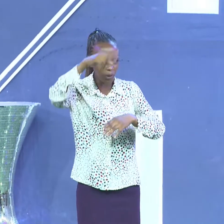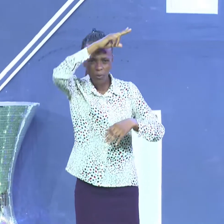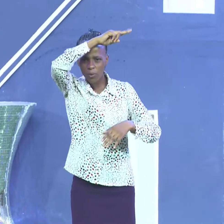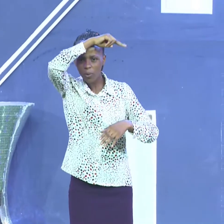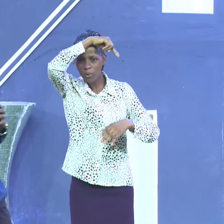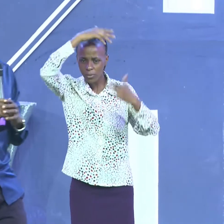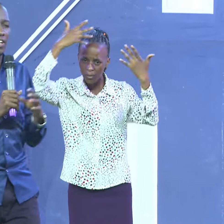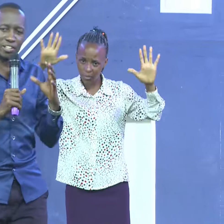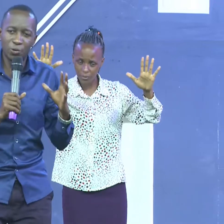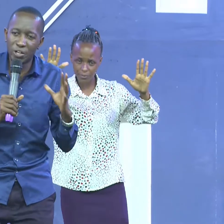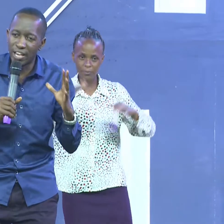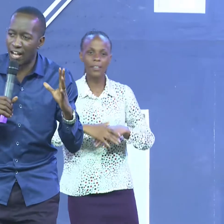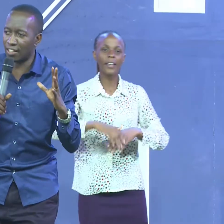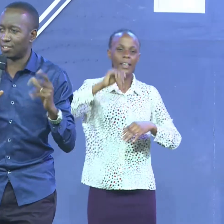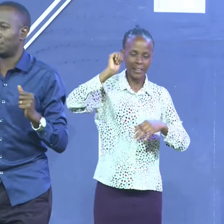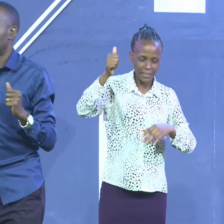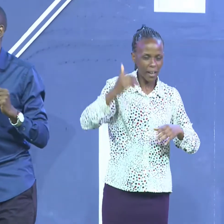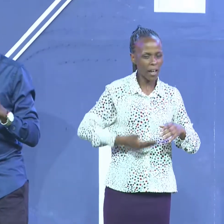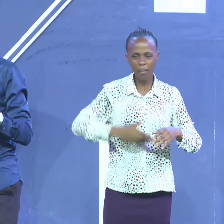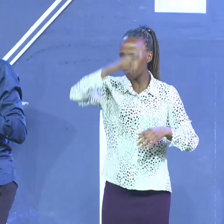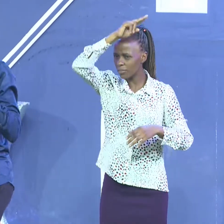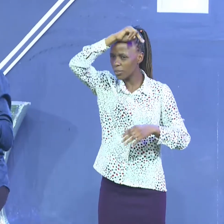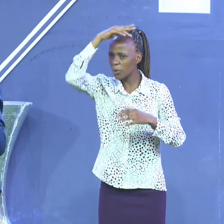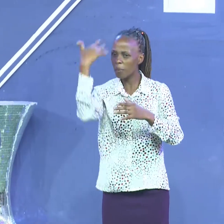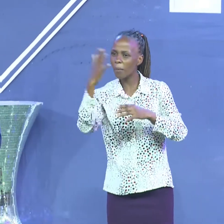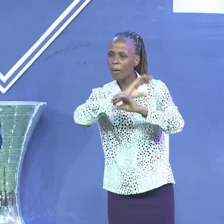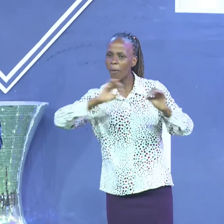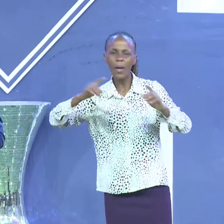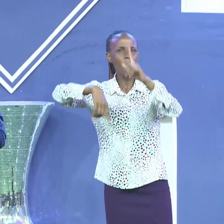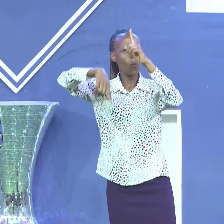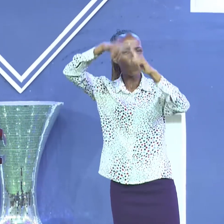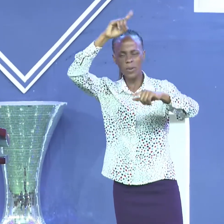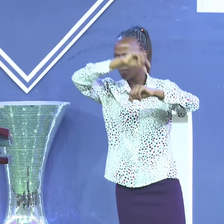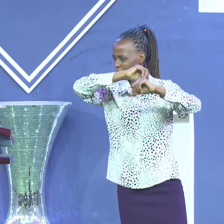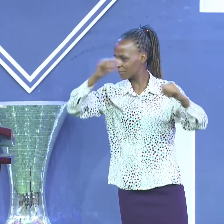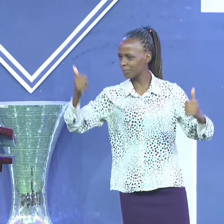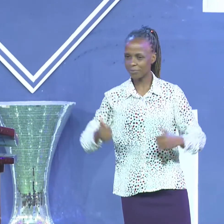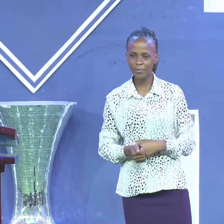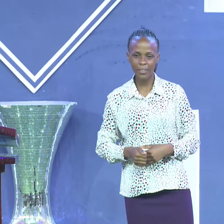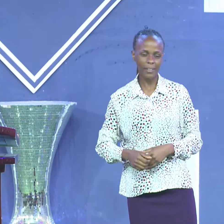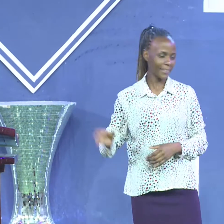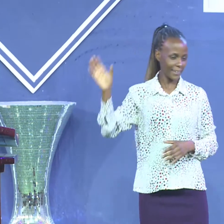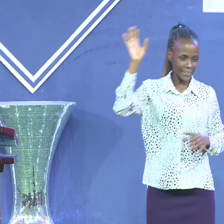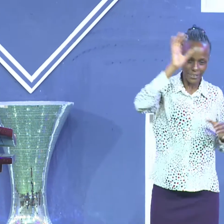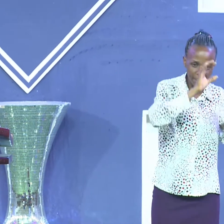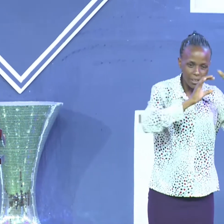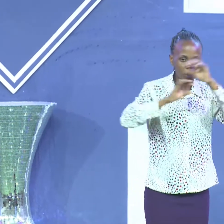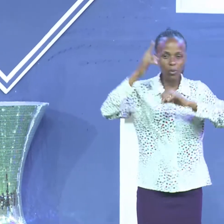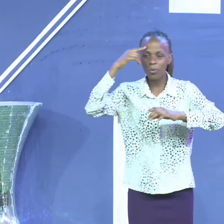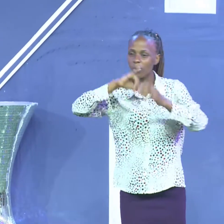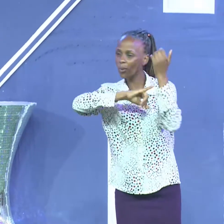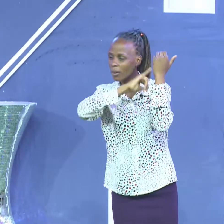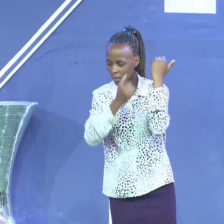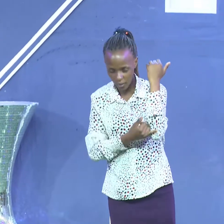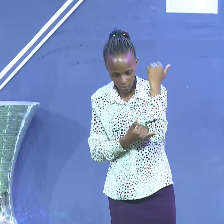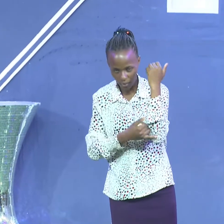had finished my university. I had my degree. Passed very well. I searched for